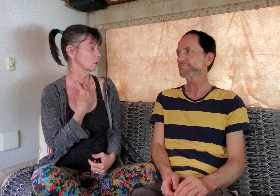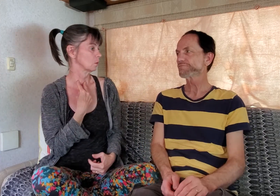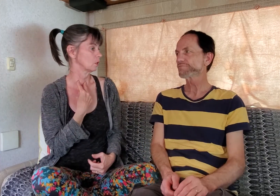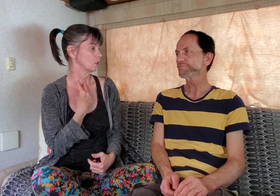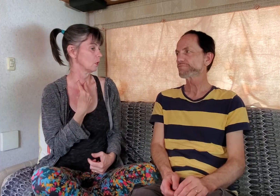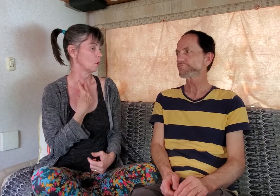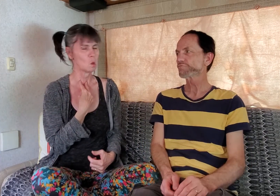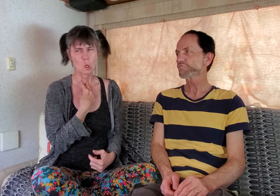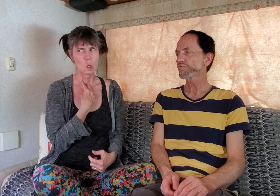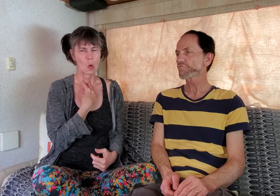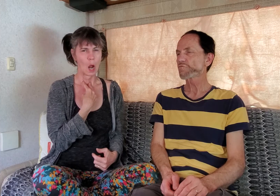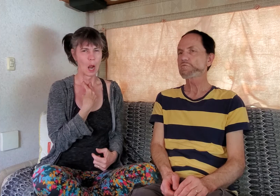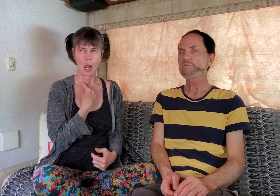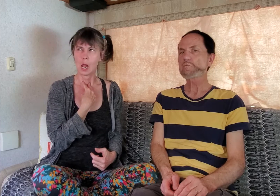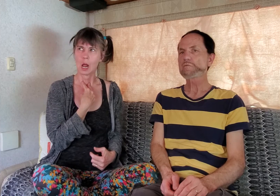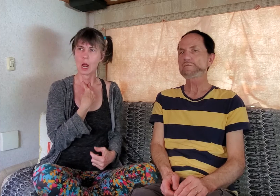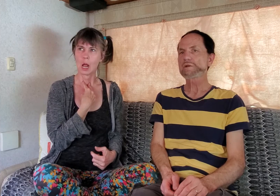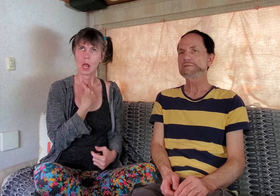one to know.